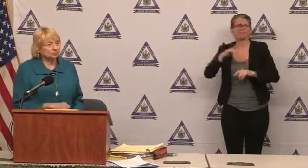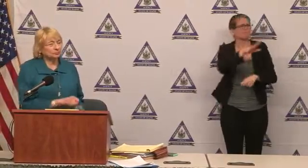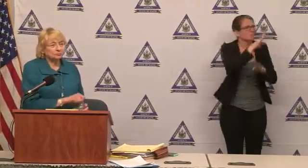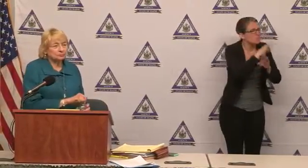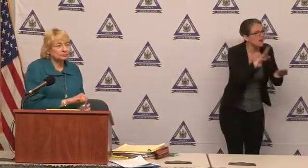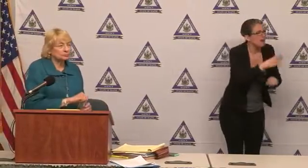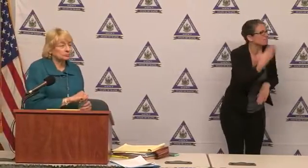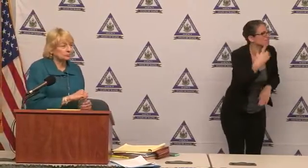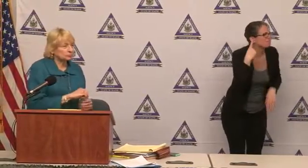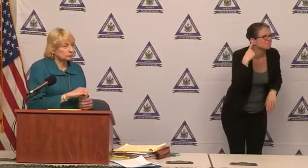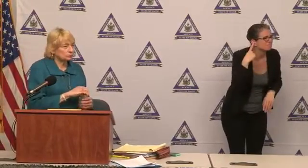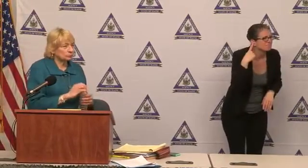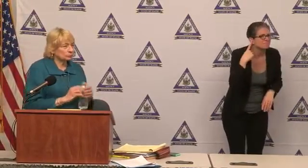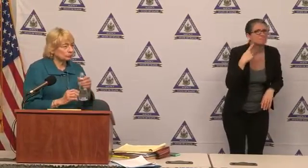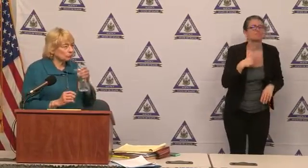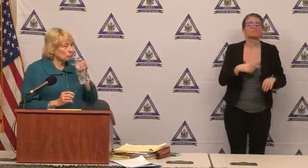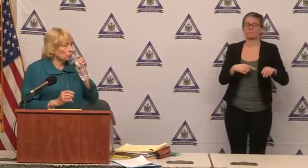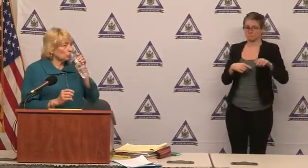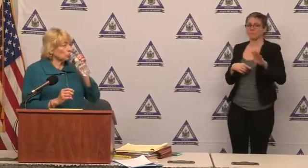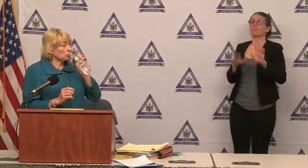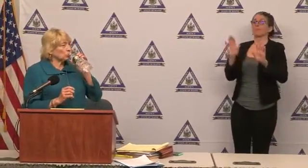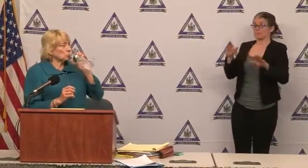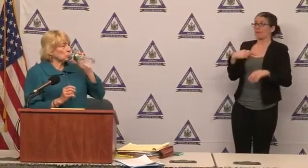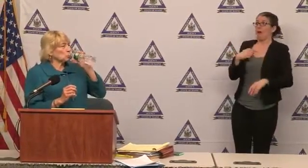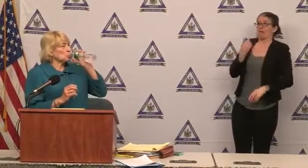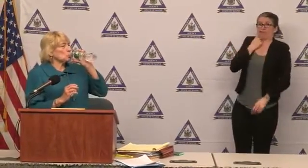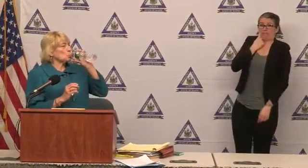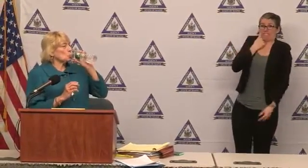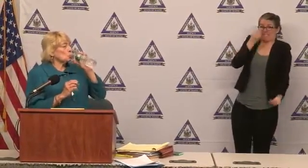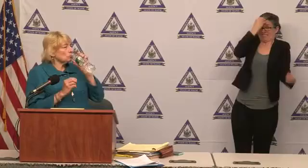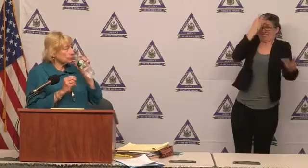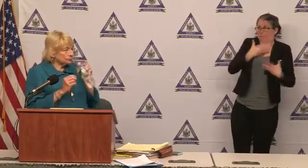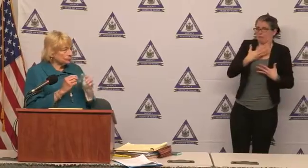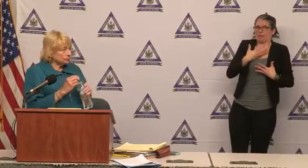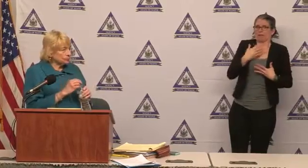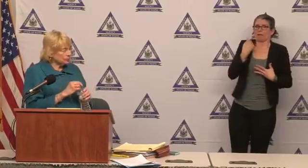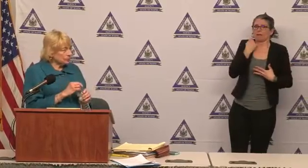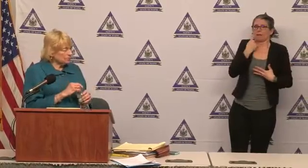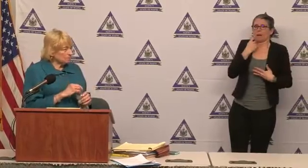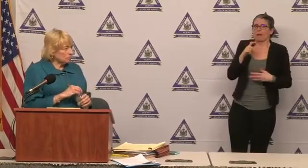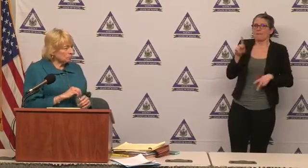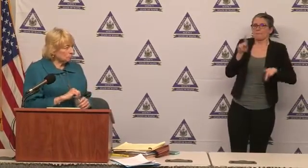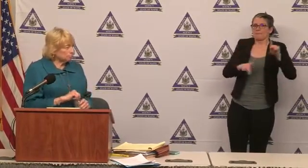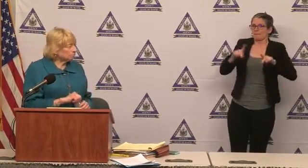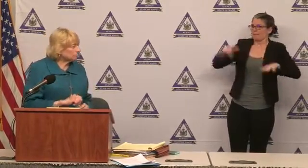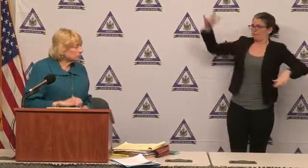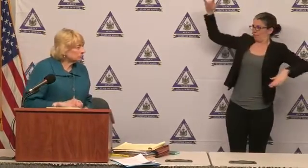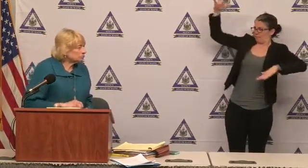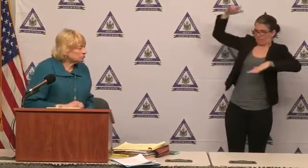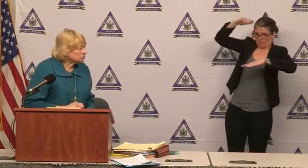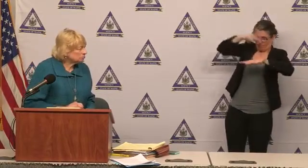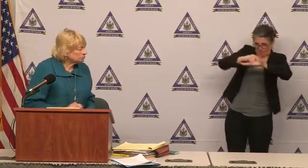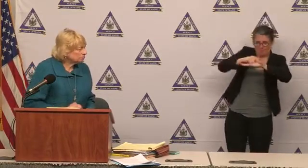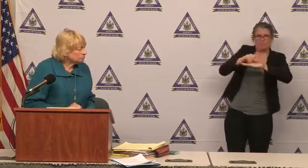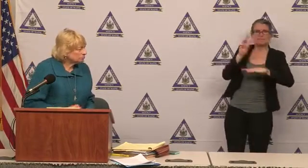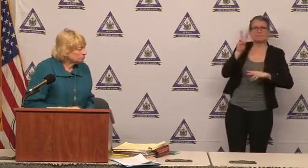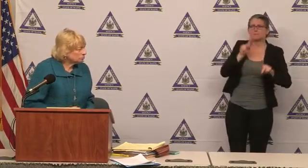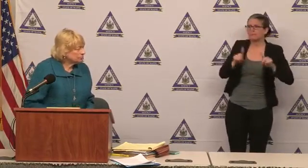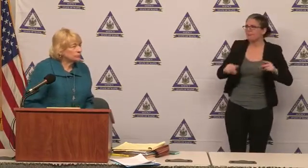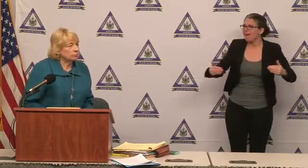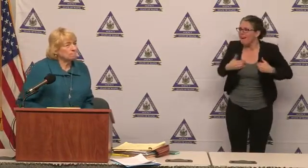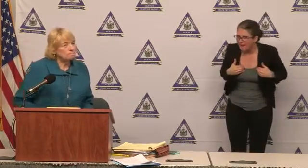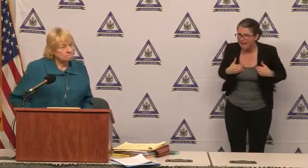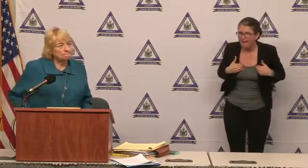plane landed at Portland, 6 people got off with symptoms and were immediately went to an urgent care clinic, and that was